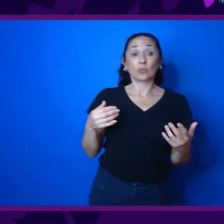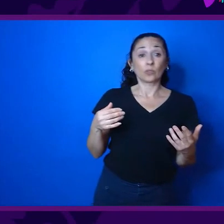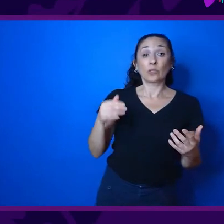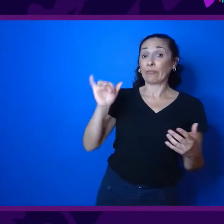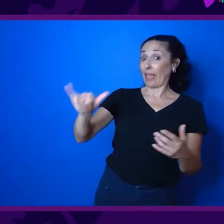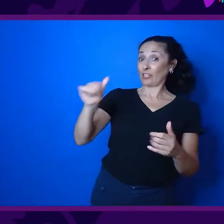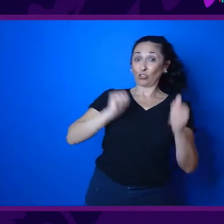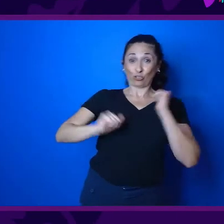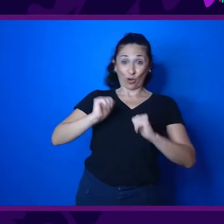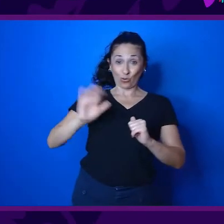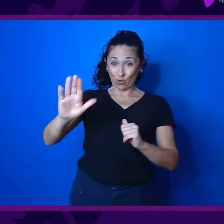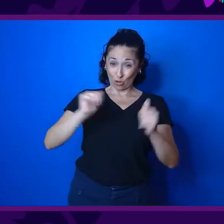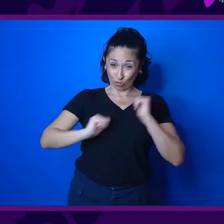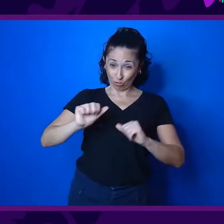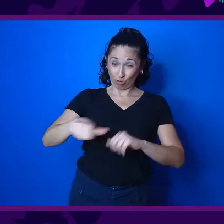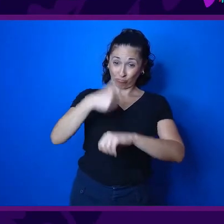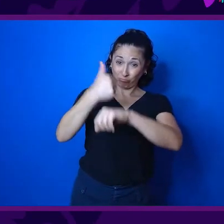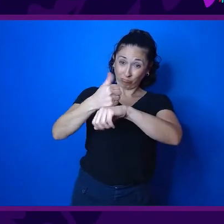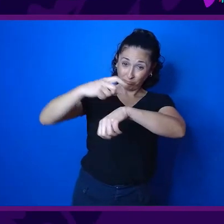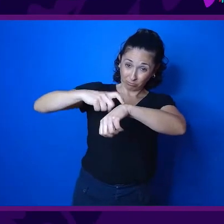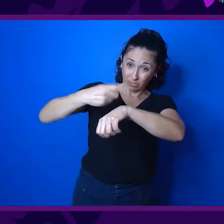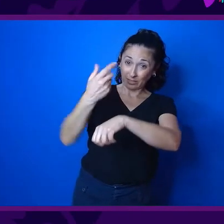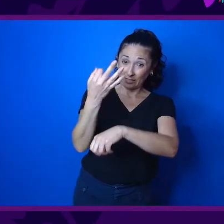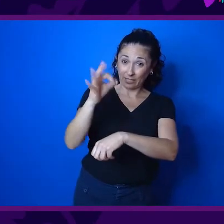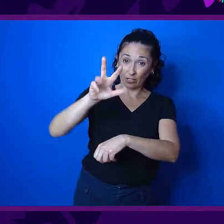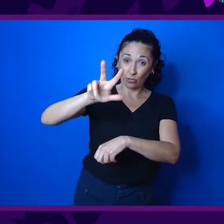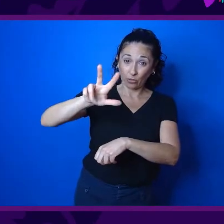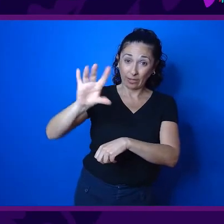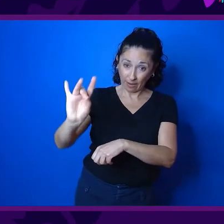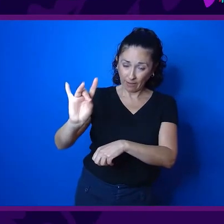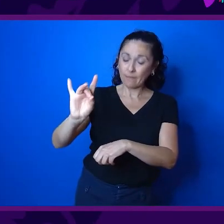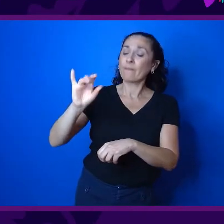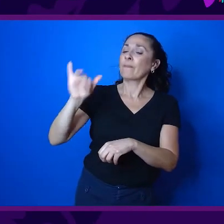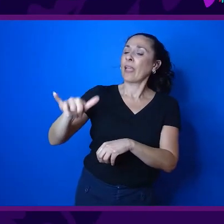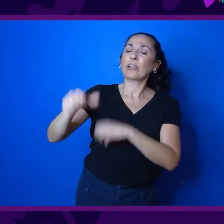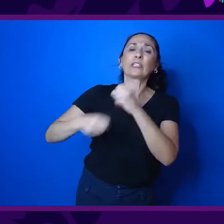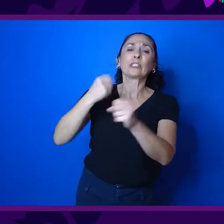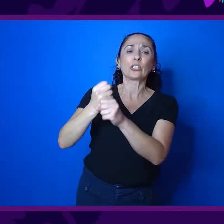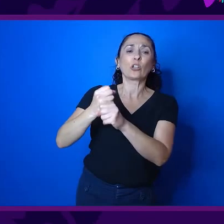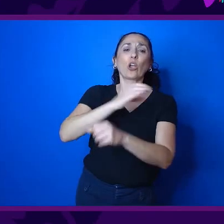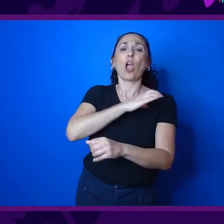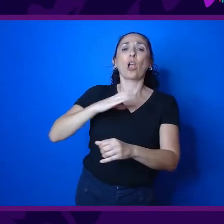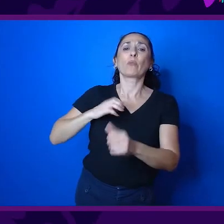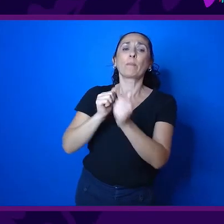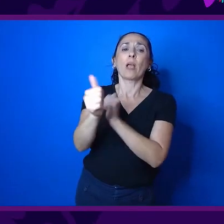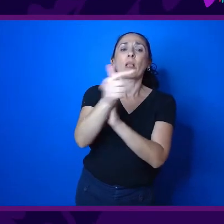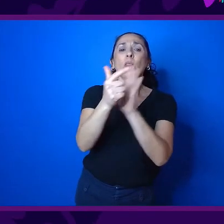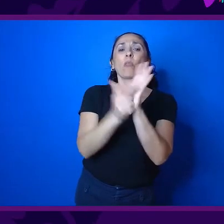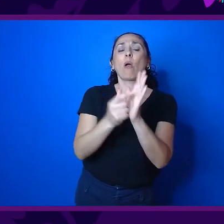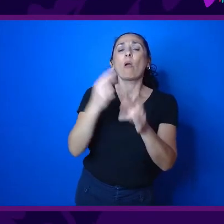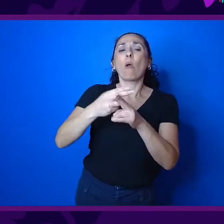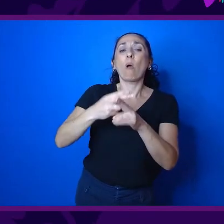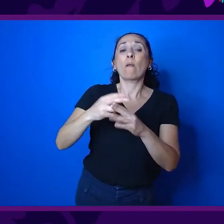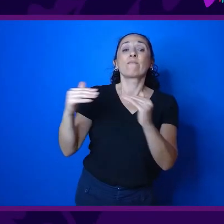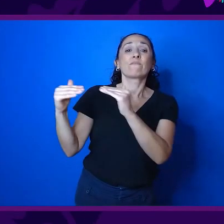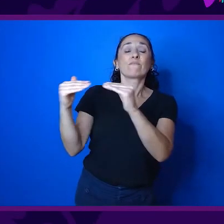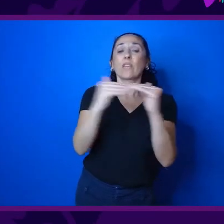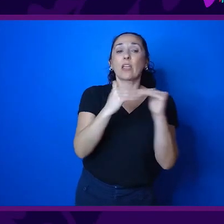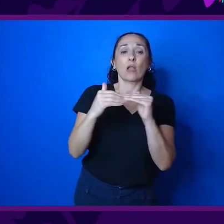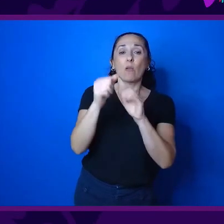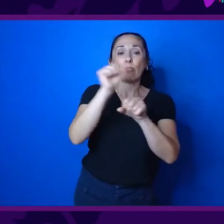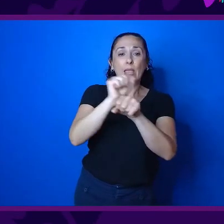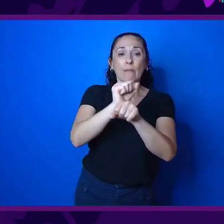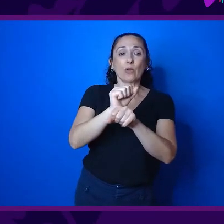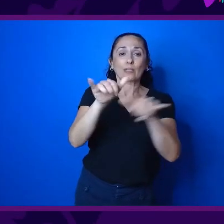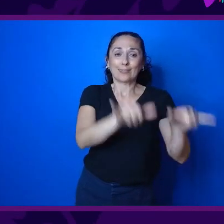in 1938. In that year, the Congress passed a law called the Fair Labor Standards Act, and that followed another law